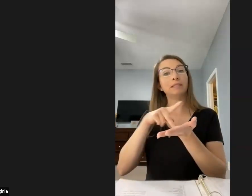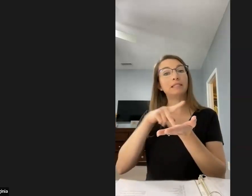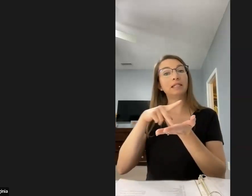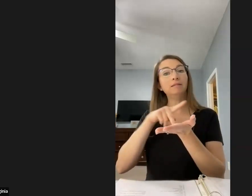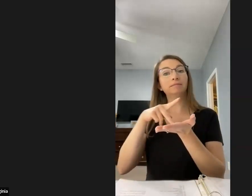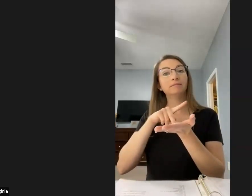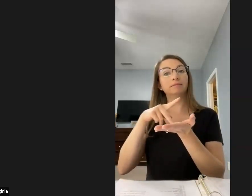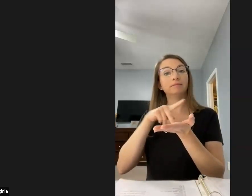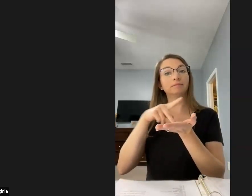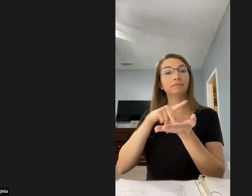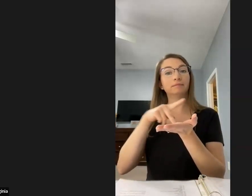Pharmacy.